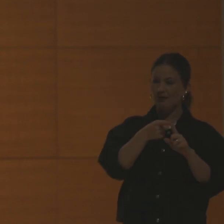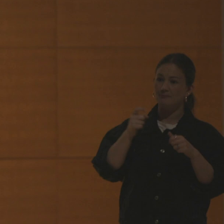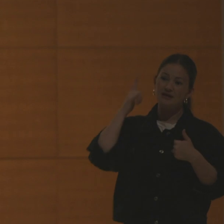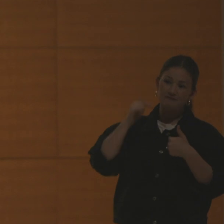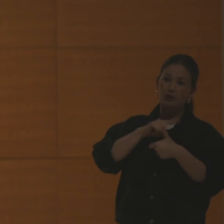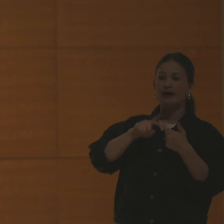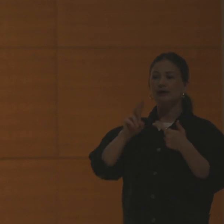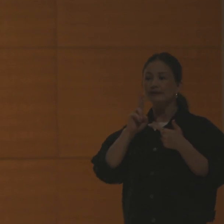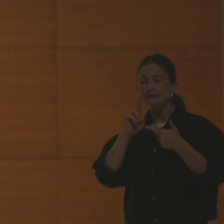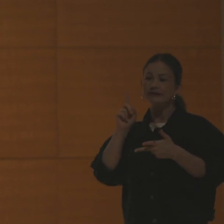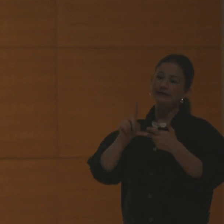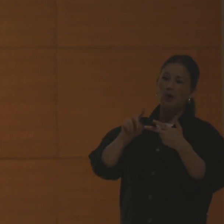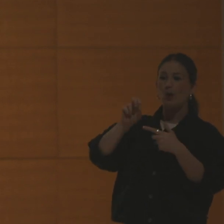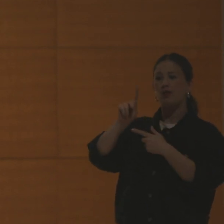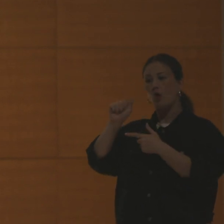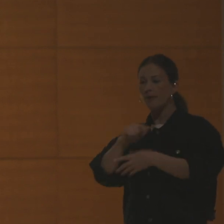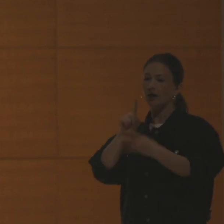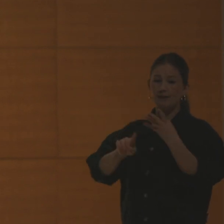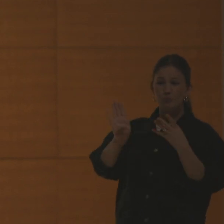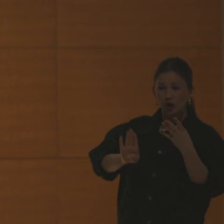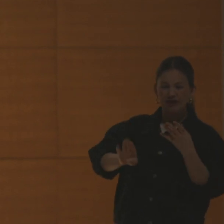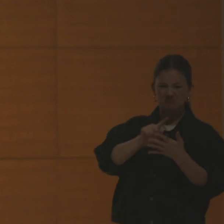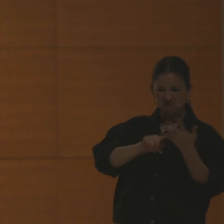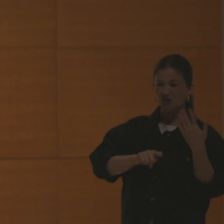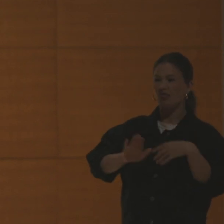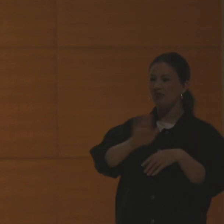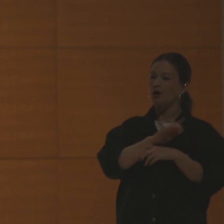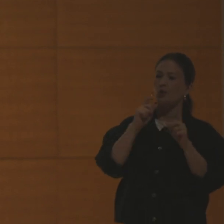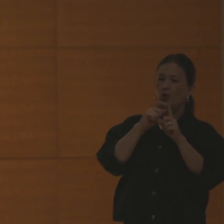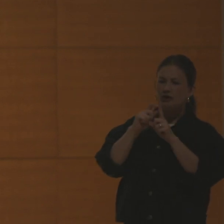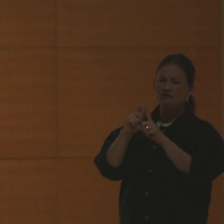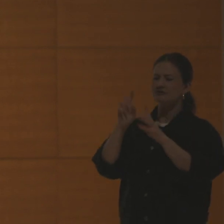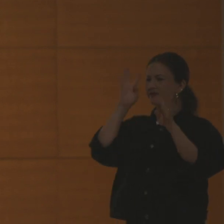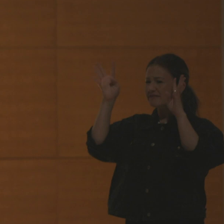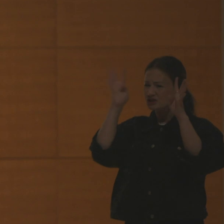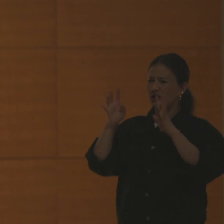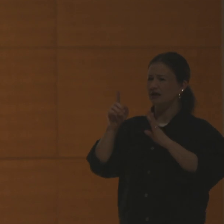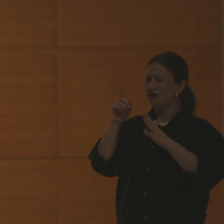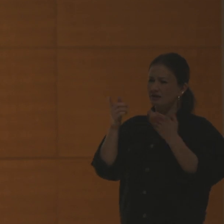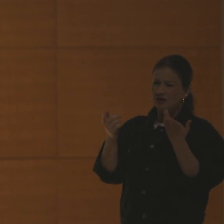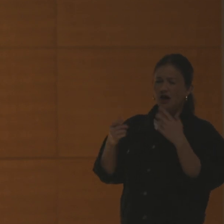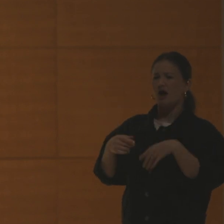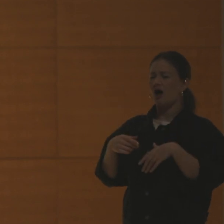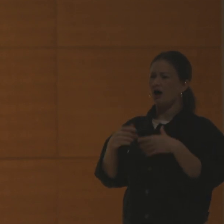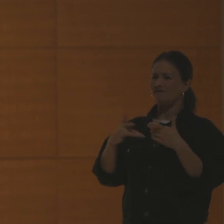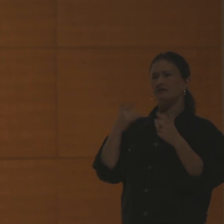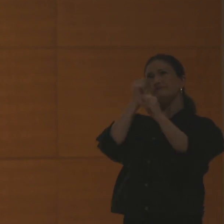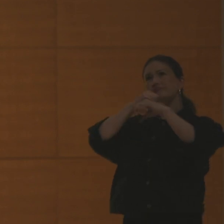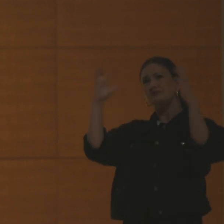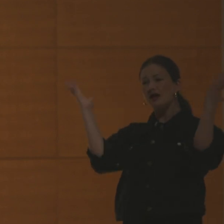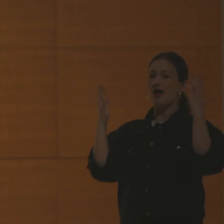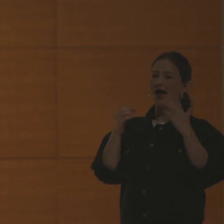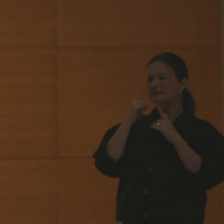Houston, Oklahoma, Maine, and Brooklyn. These words illuminate fiction full of realism that cuts close and satire that feels